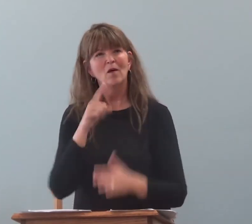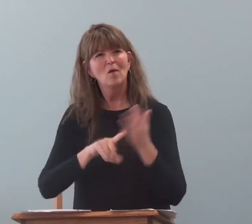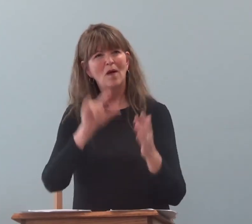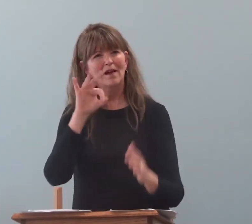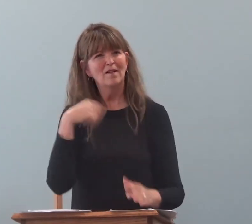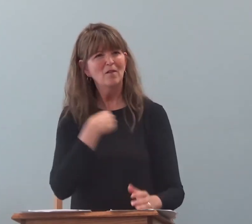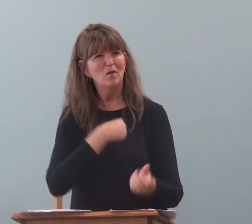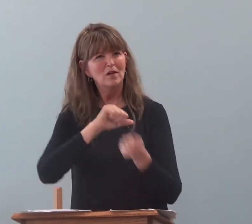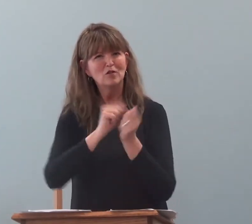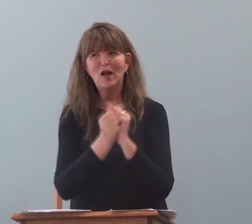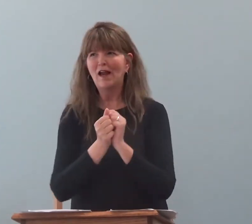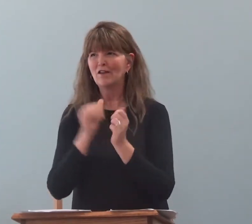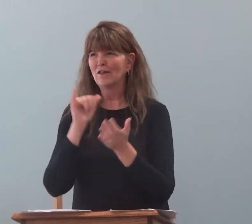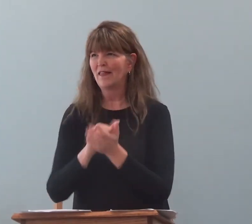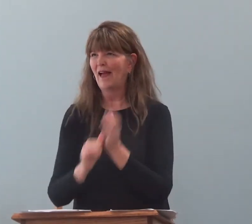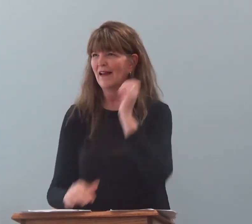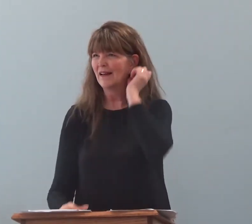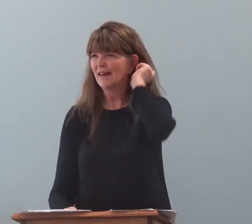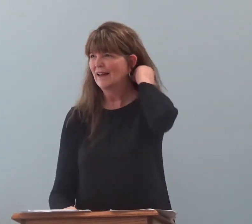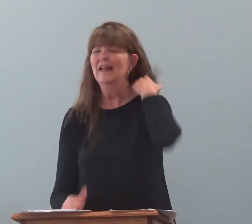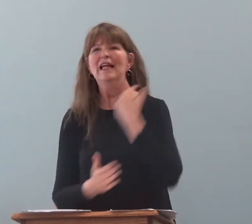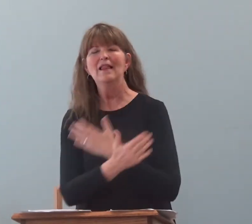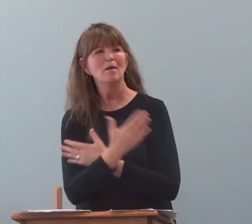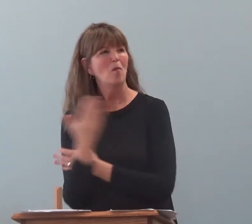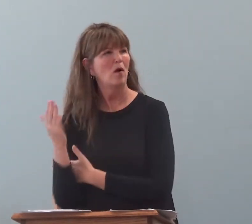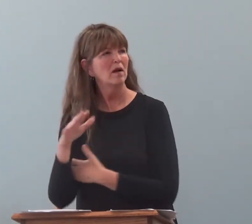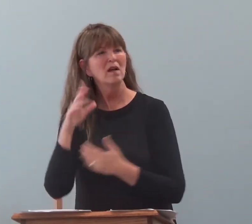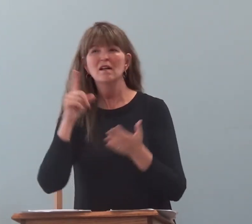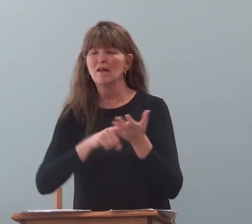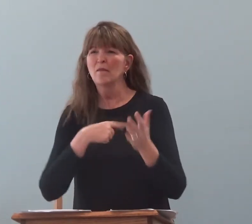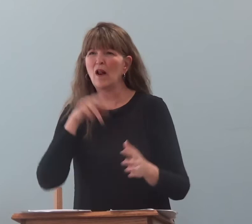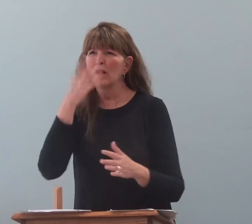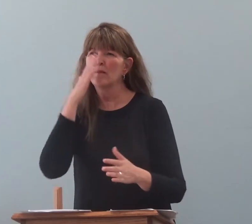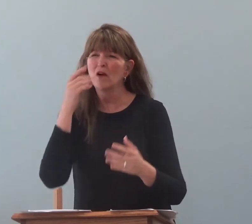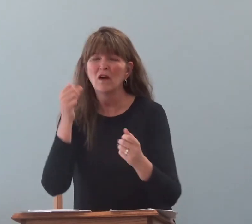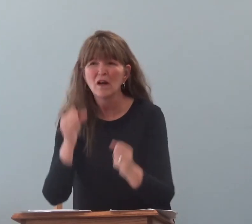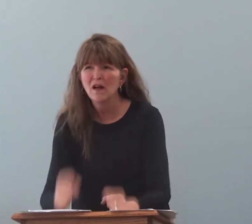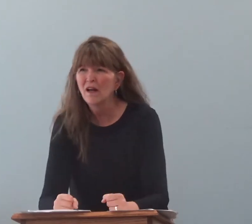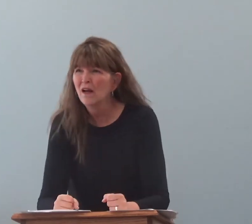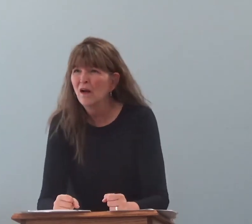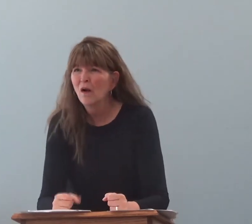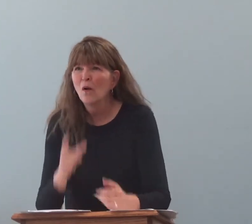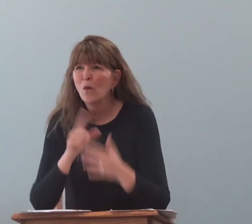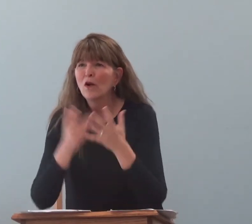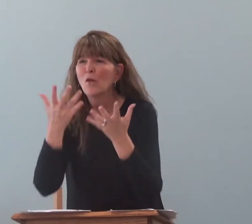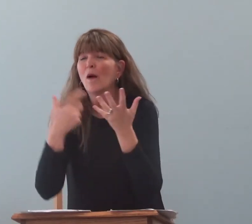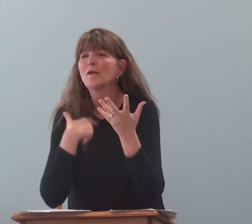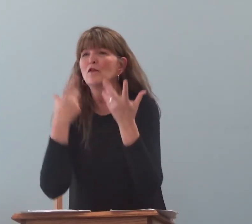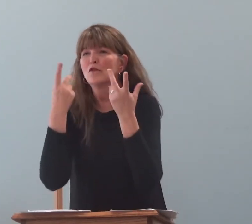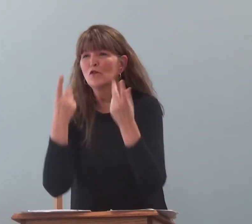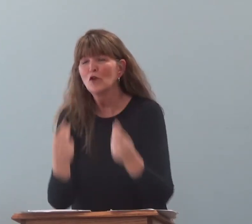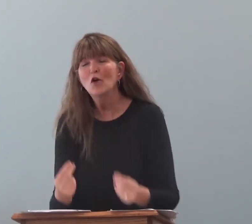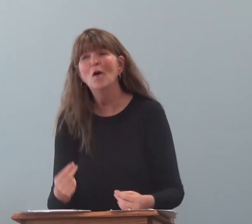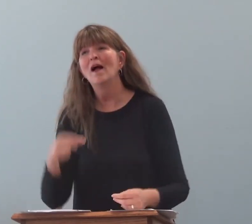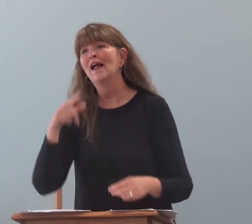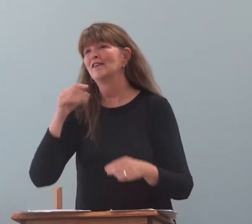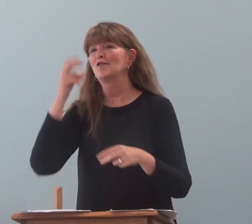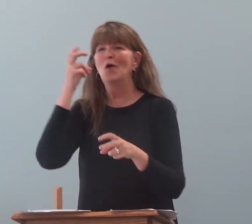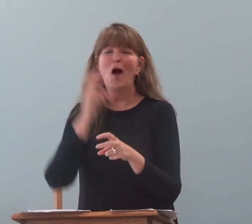loves us. What if we changed and did that every morning? Sometimes I get up and look in the morning and